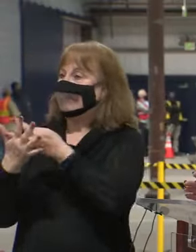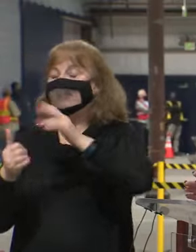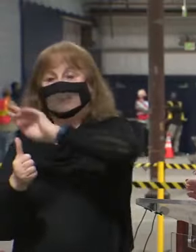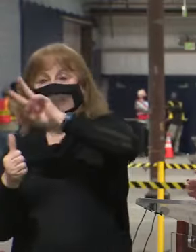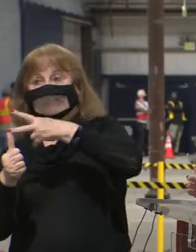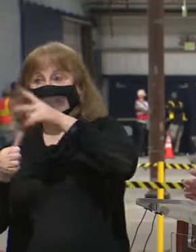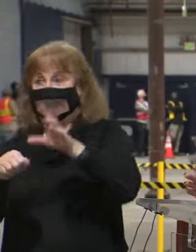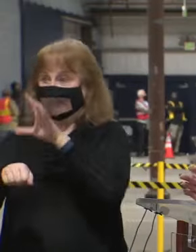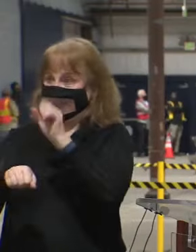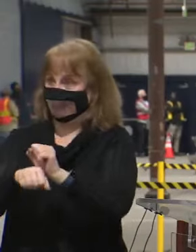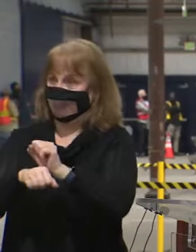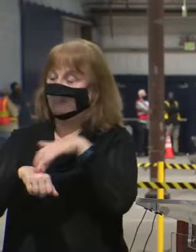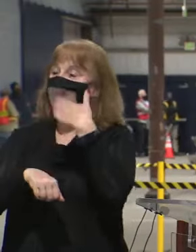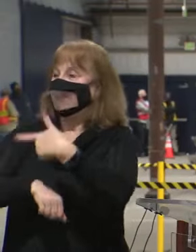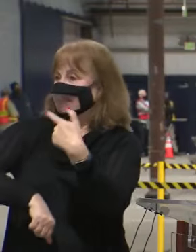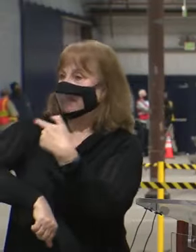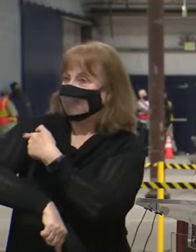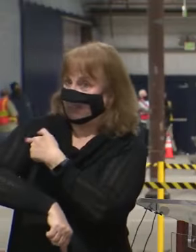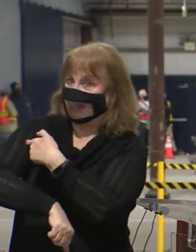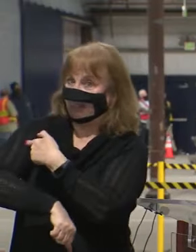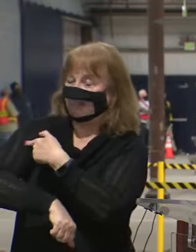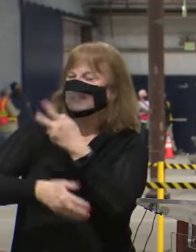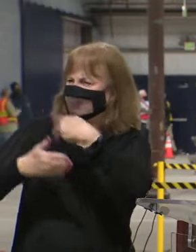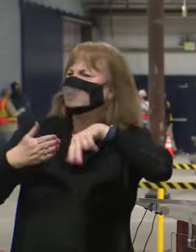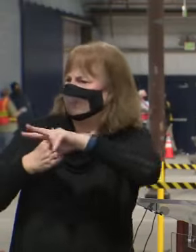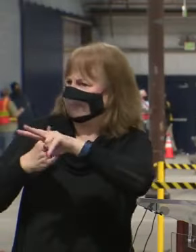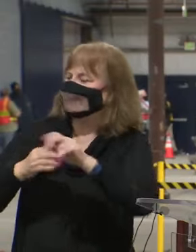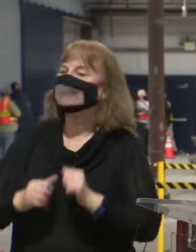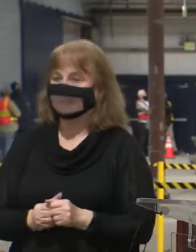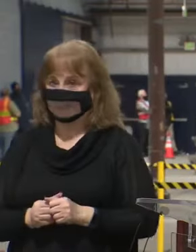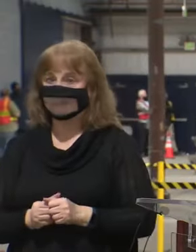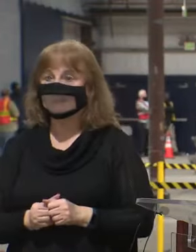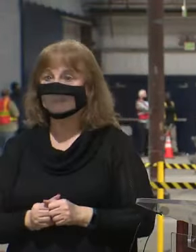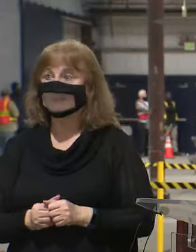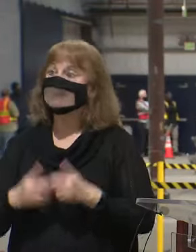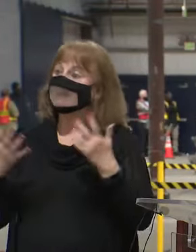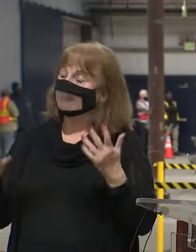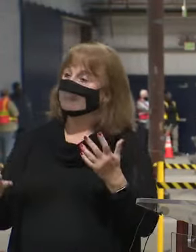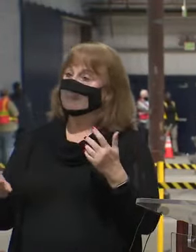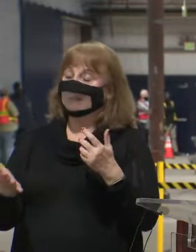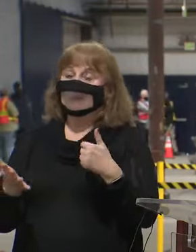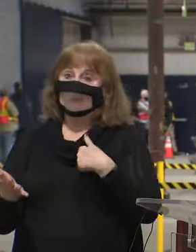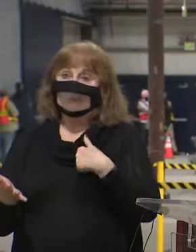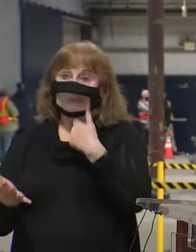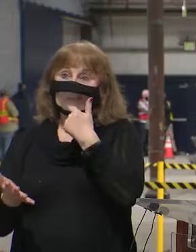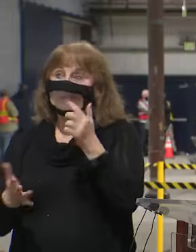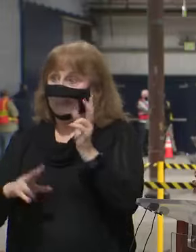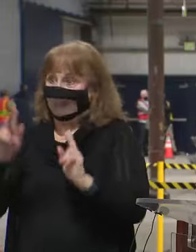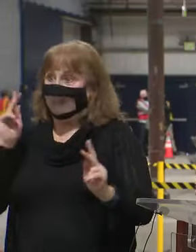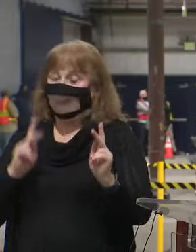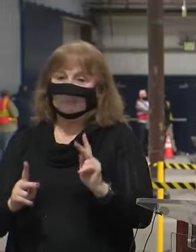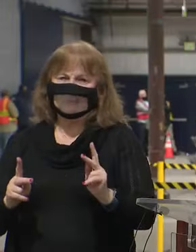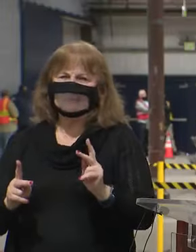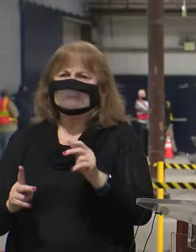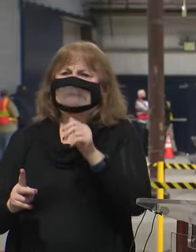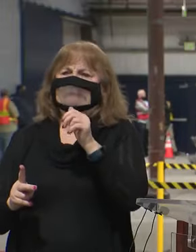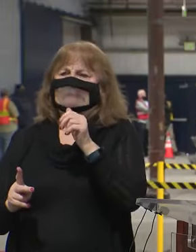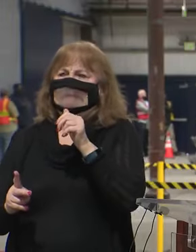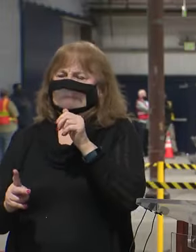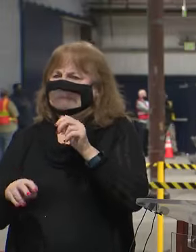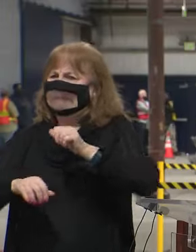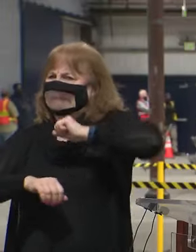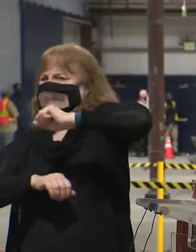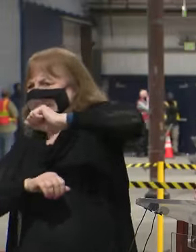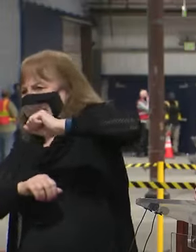second appointment for our next shot, which is in 2 weeks. So what I tell those who are hanging back,